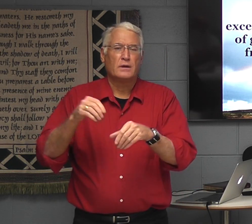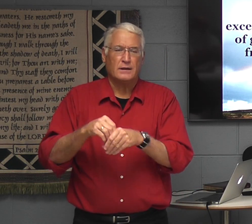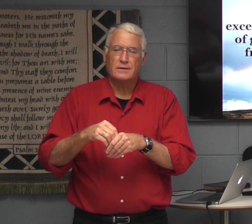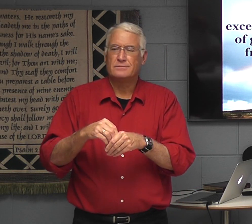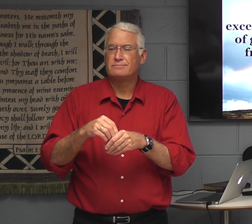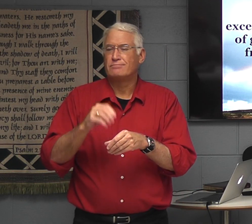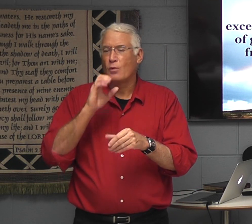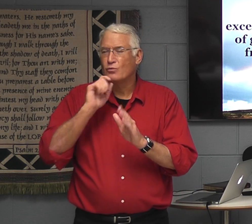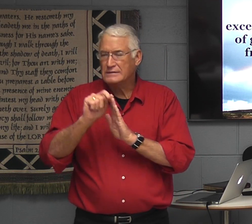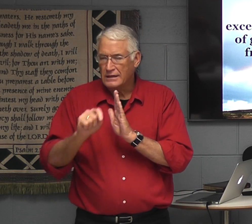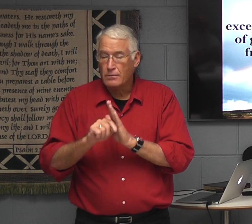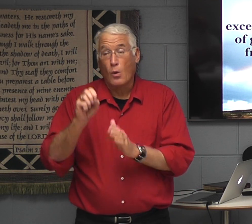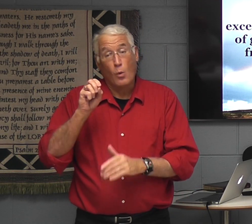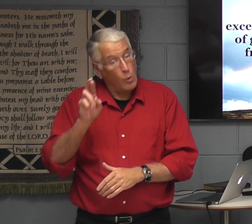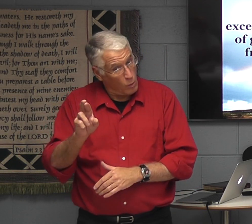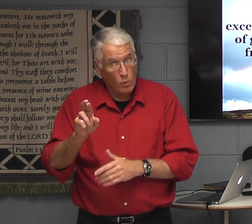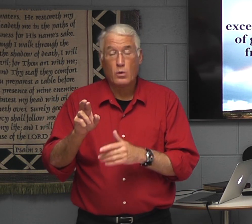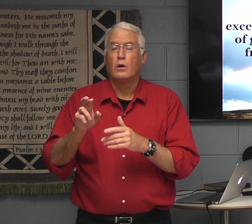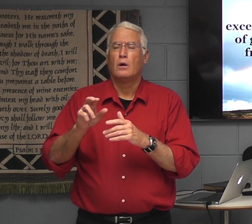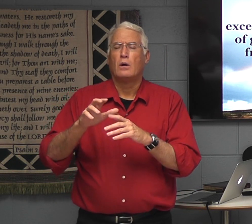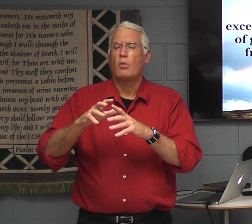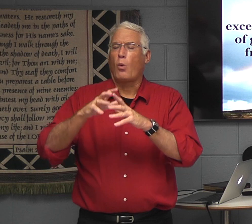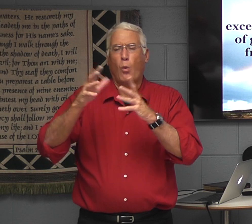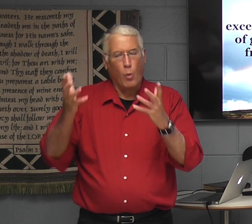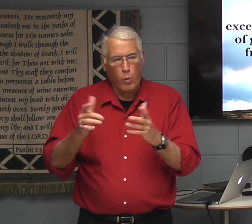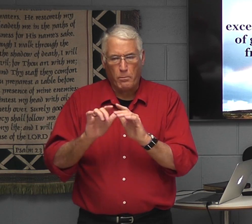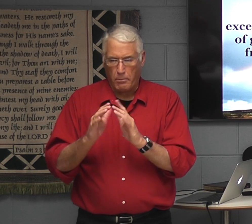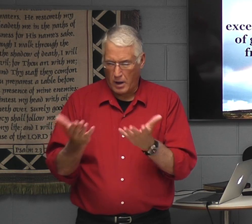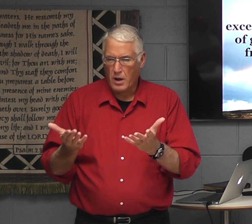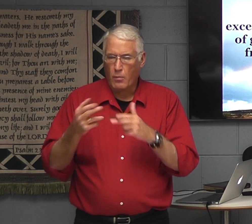That was the first 5 books of the Torah.